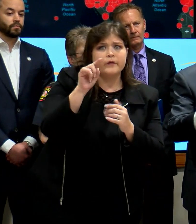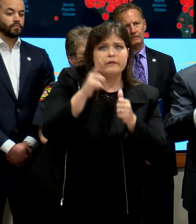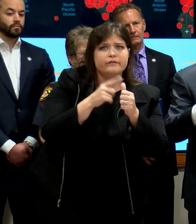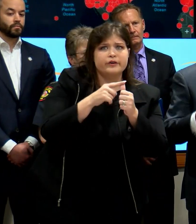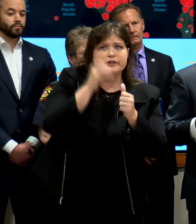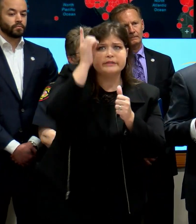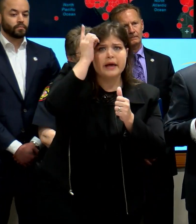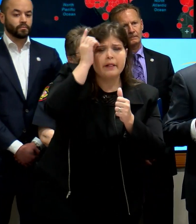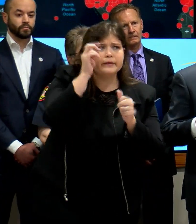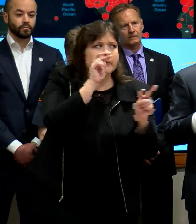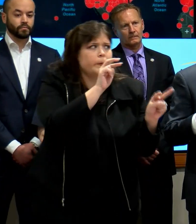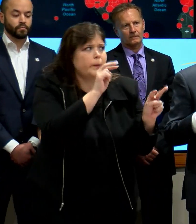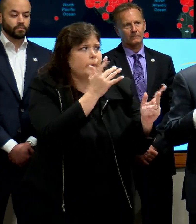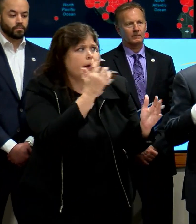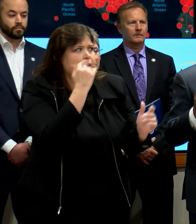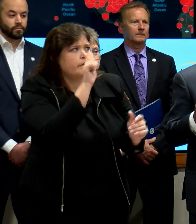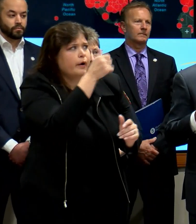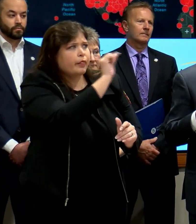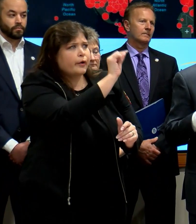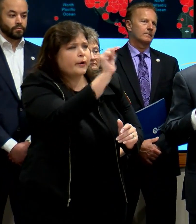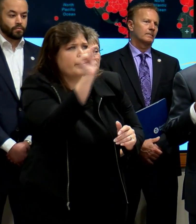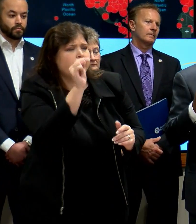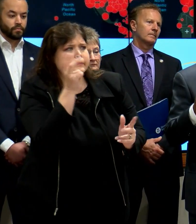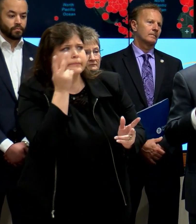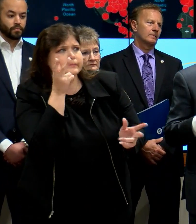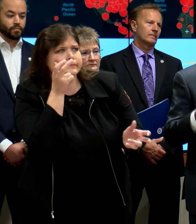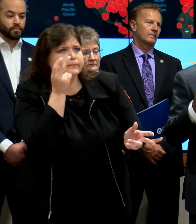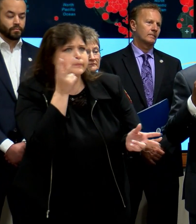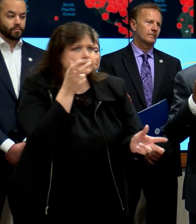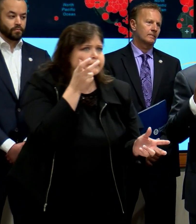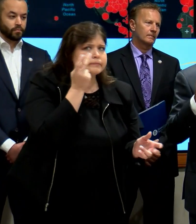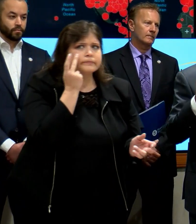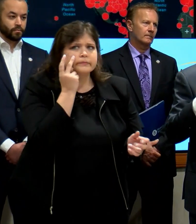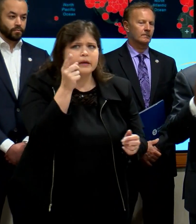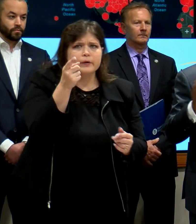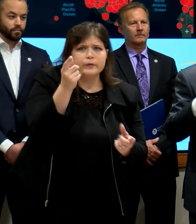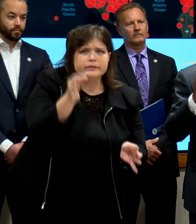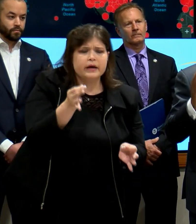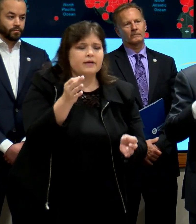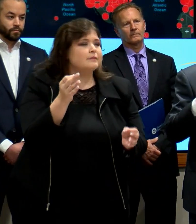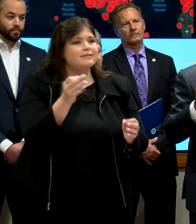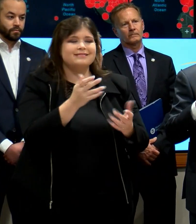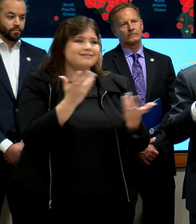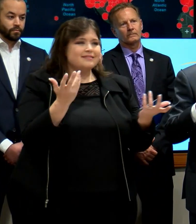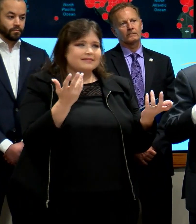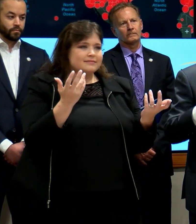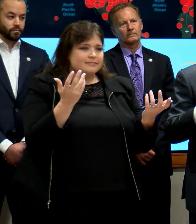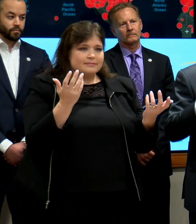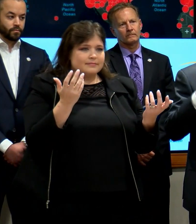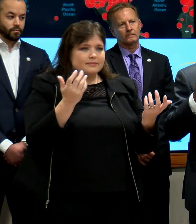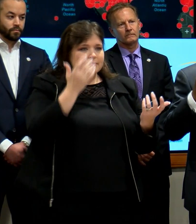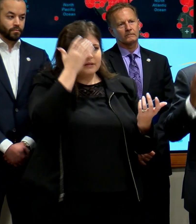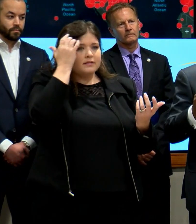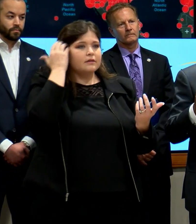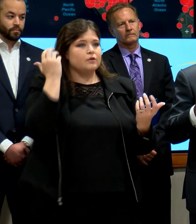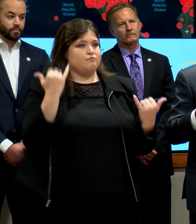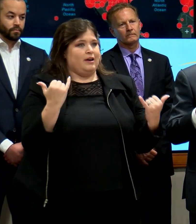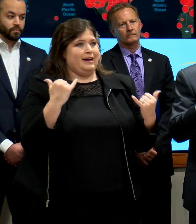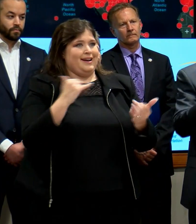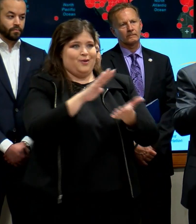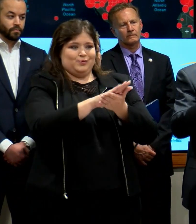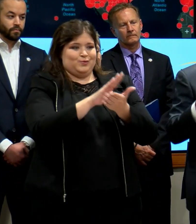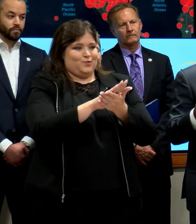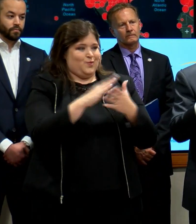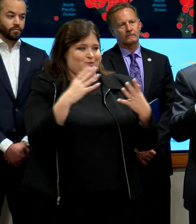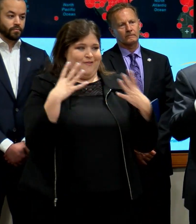already moved, then you have a lot of people who are not in college. Schools are out, spring break time.